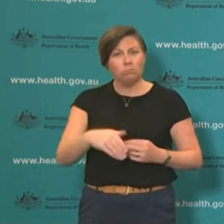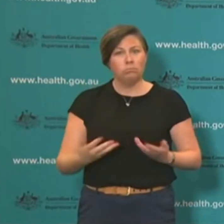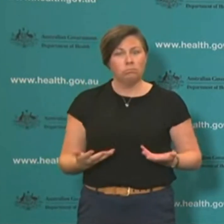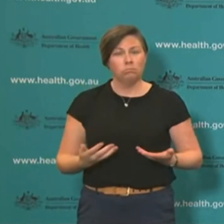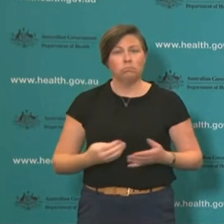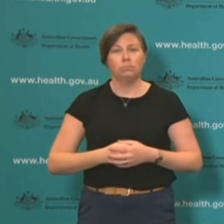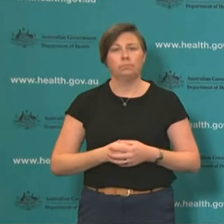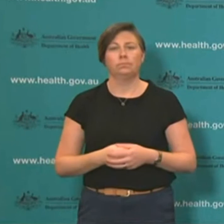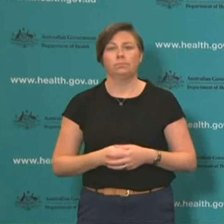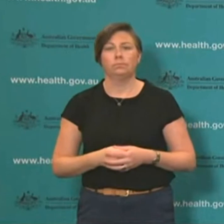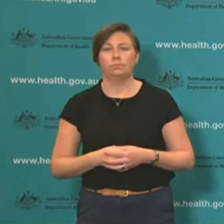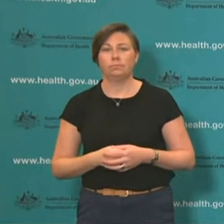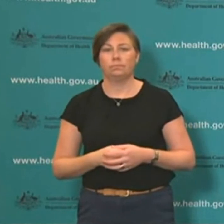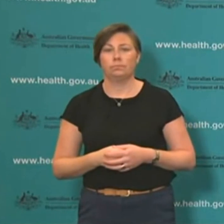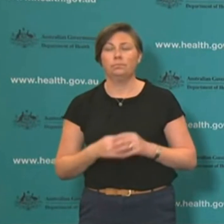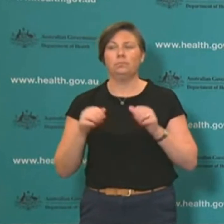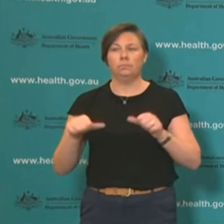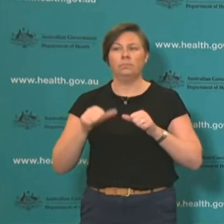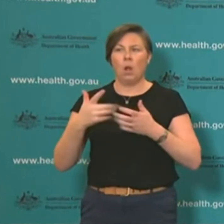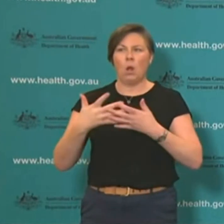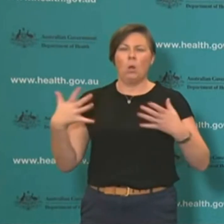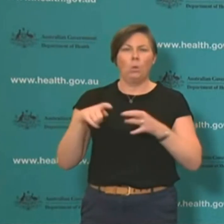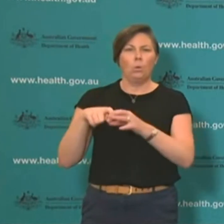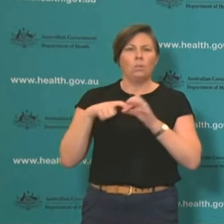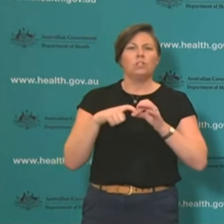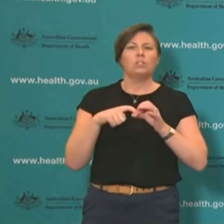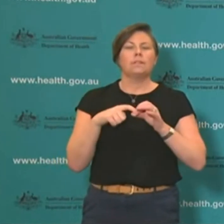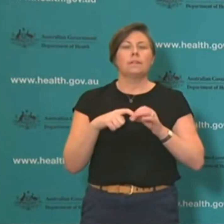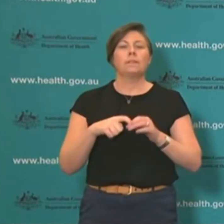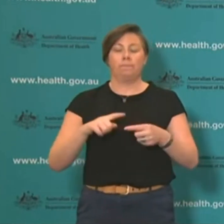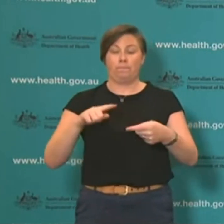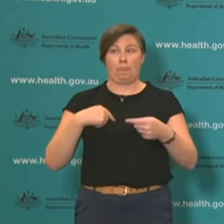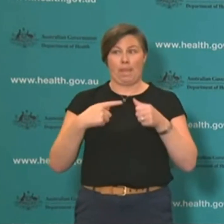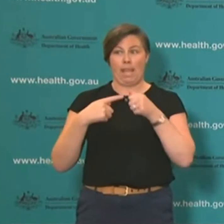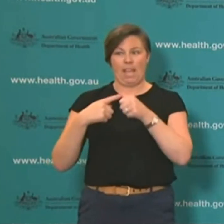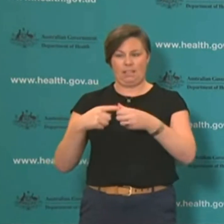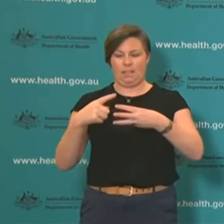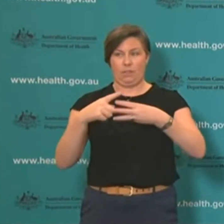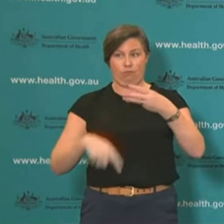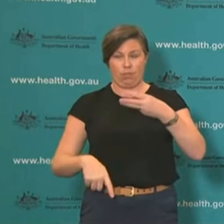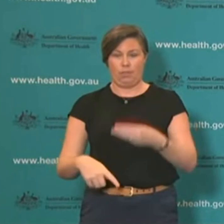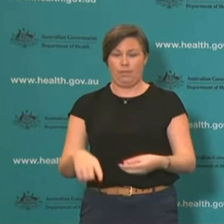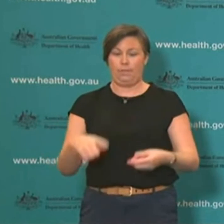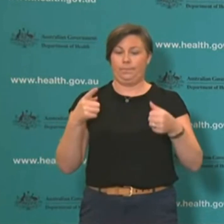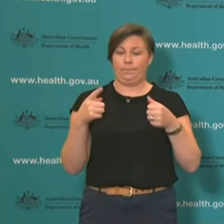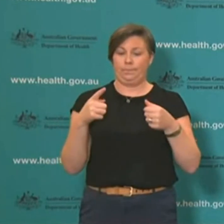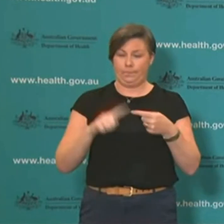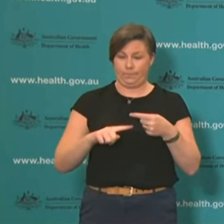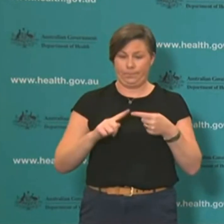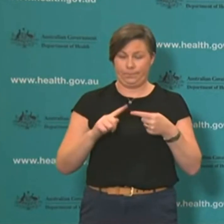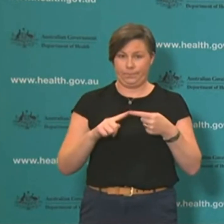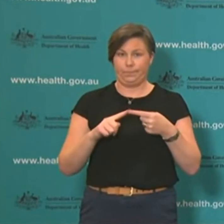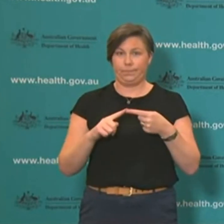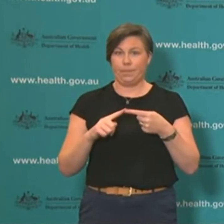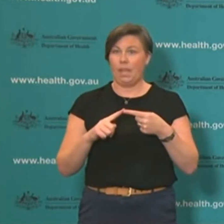Claire, I might take it in three parts. The first one is that that idea of having high-level infection prevention